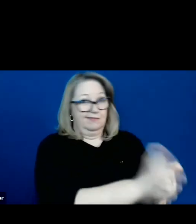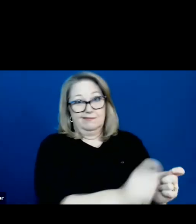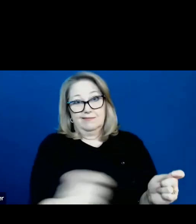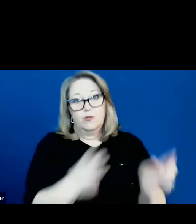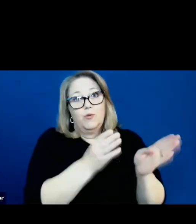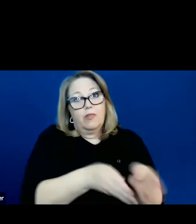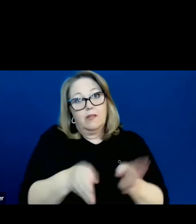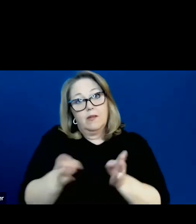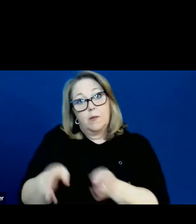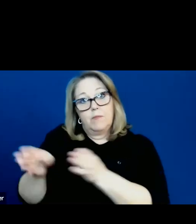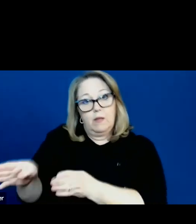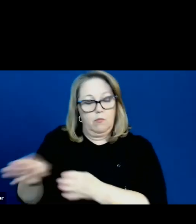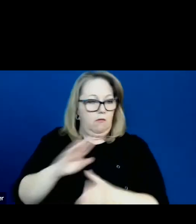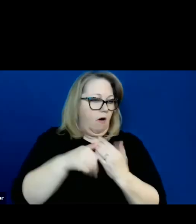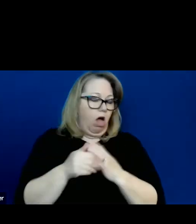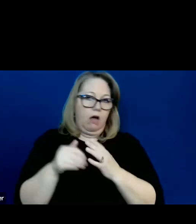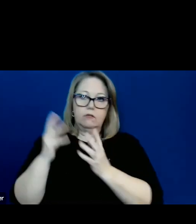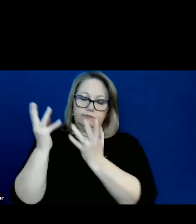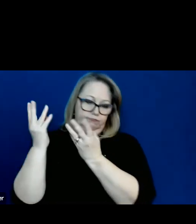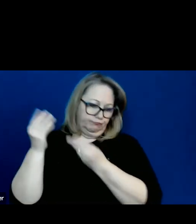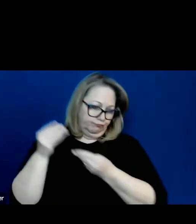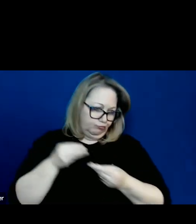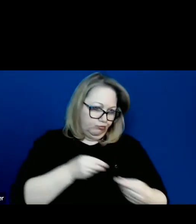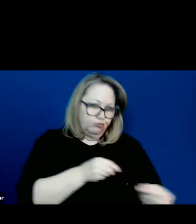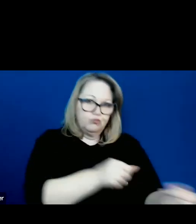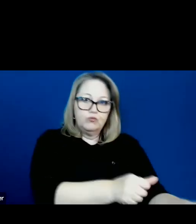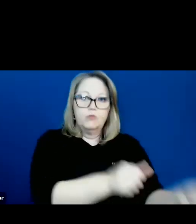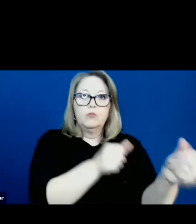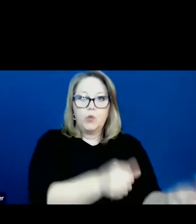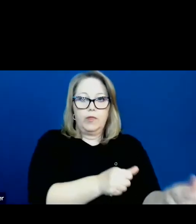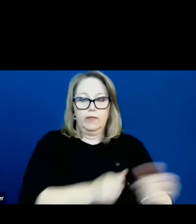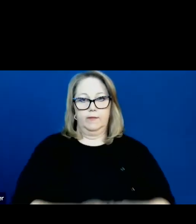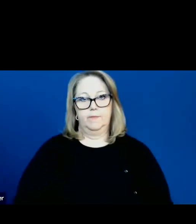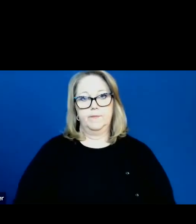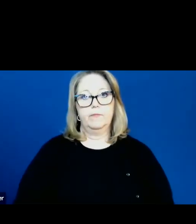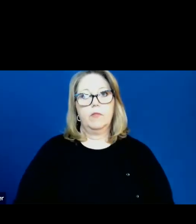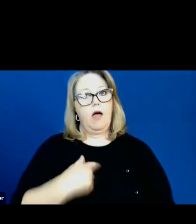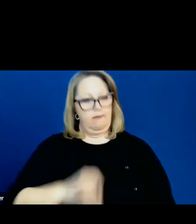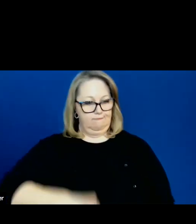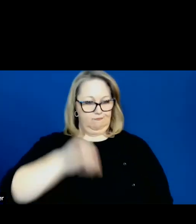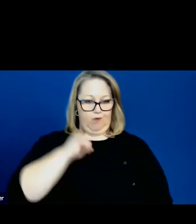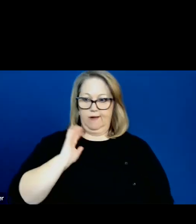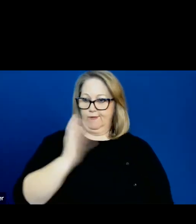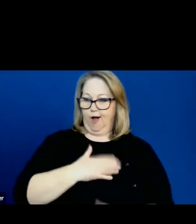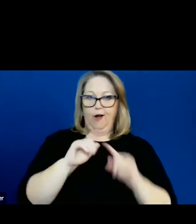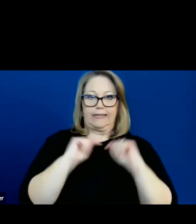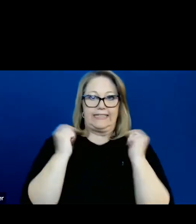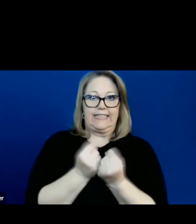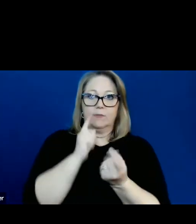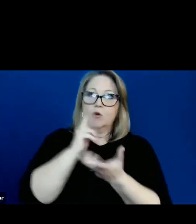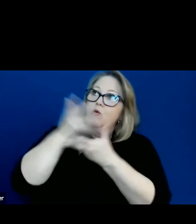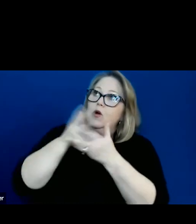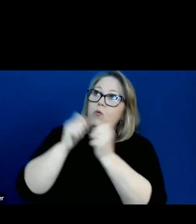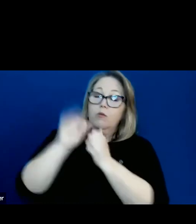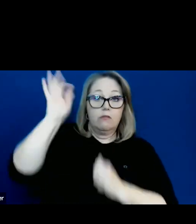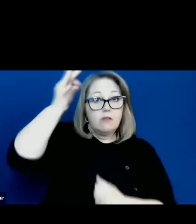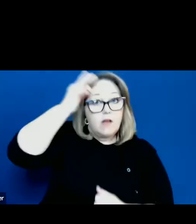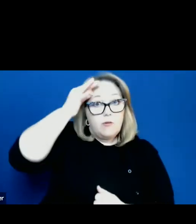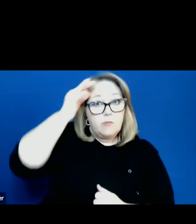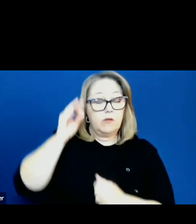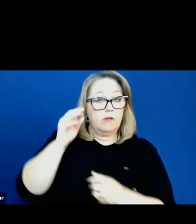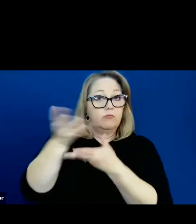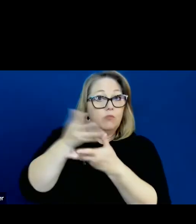to work on lining up their folks to get the vaccine. I'm proud of our state team who work closely with the federal government and pharmacy partners